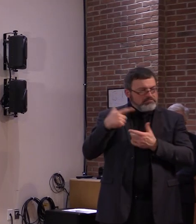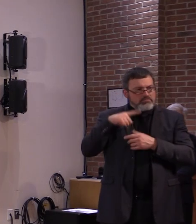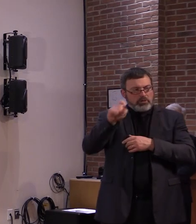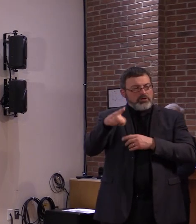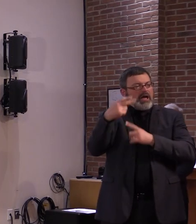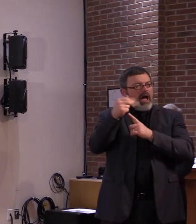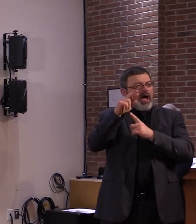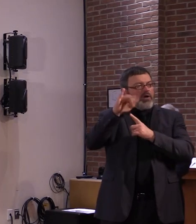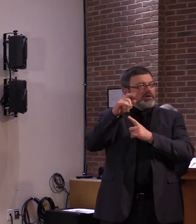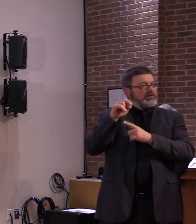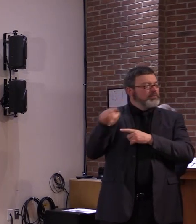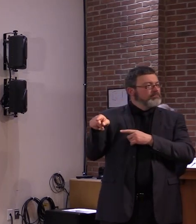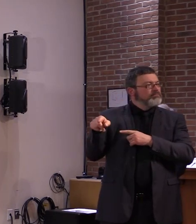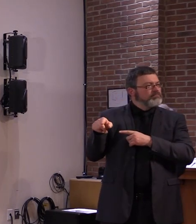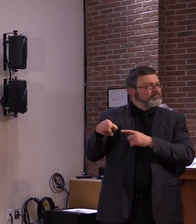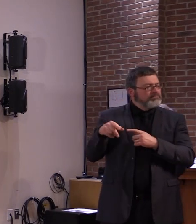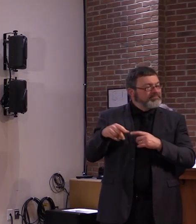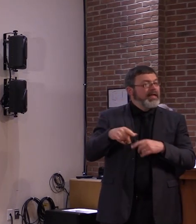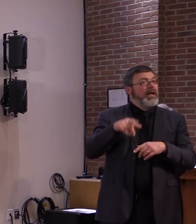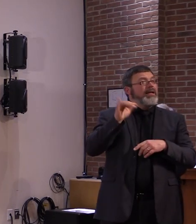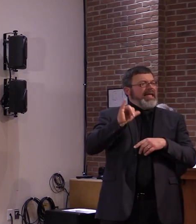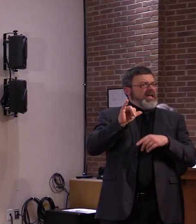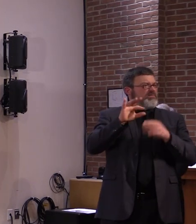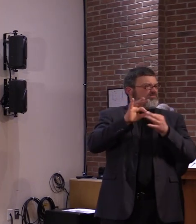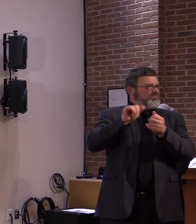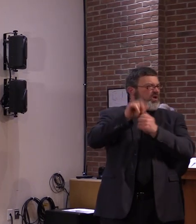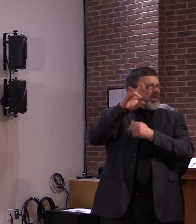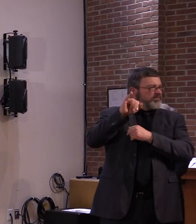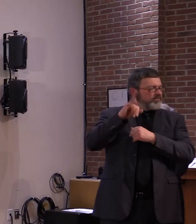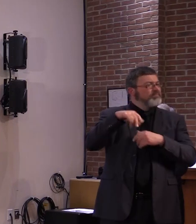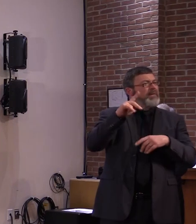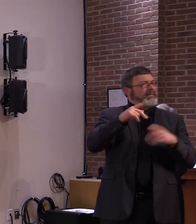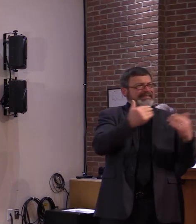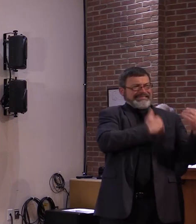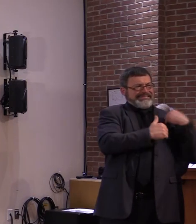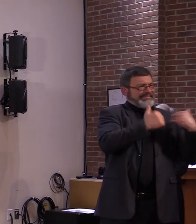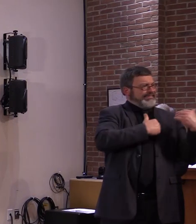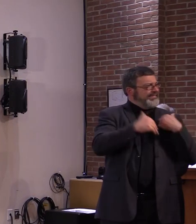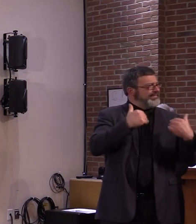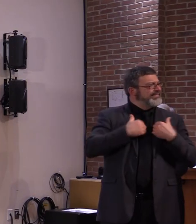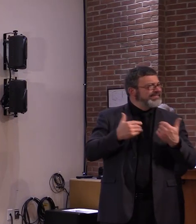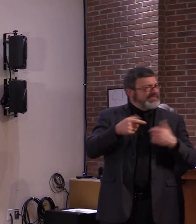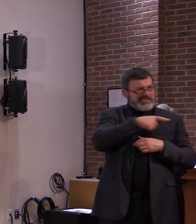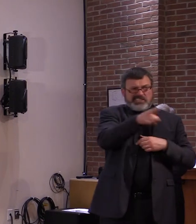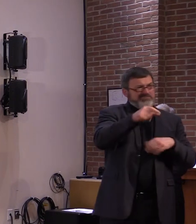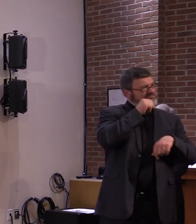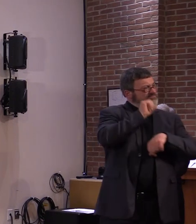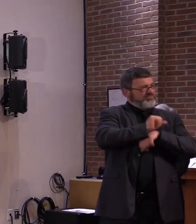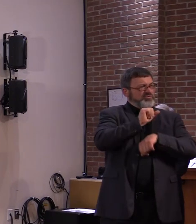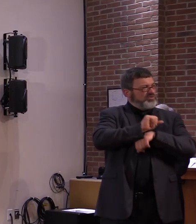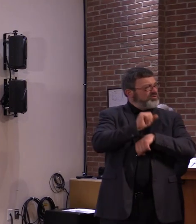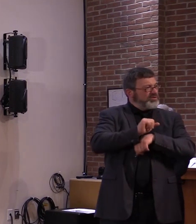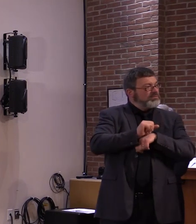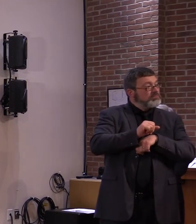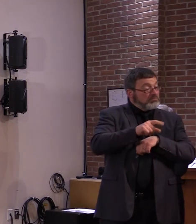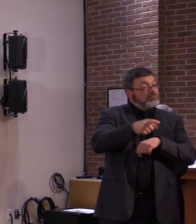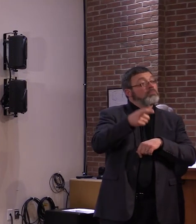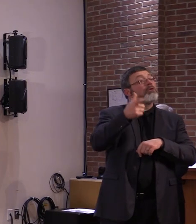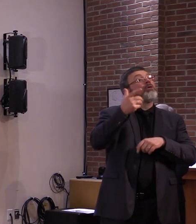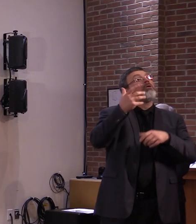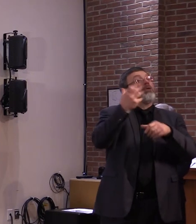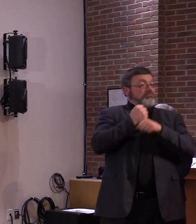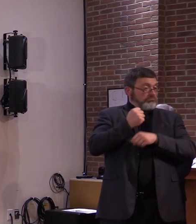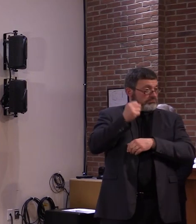questions on our side from people who aren't working, who have been getting the various, as you had